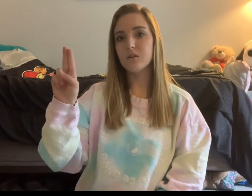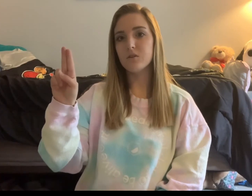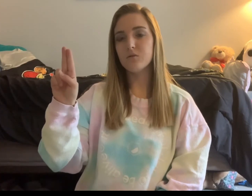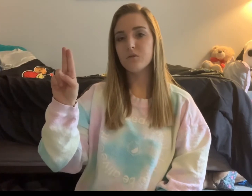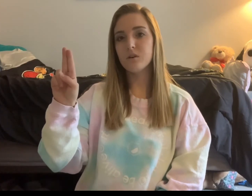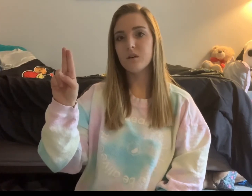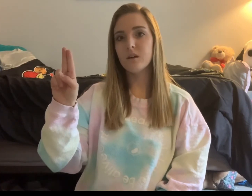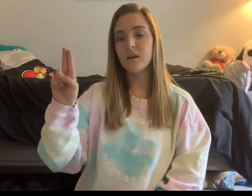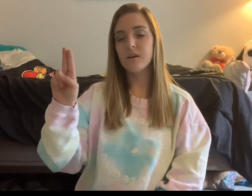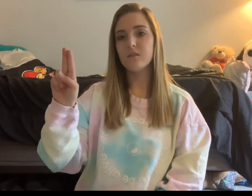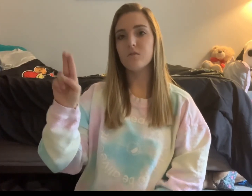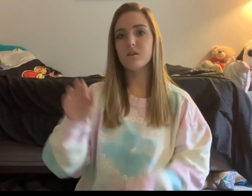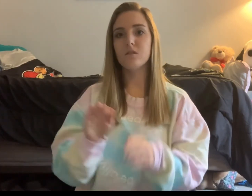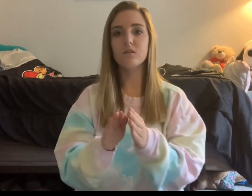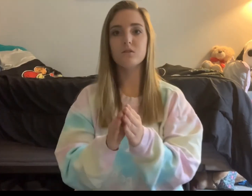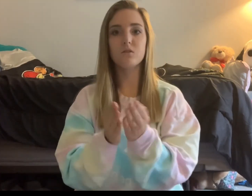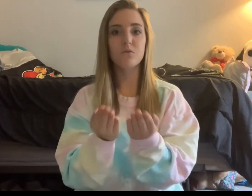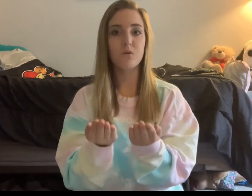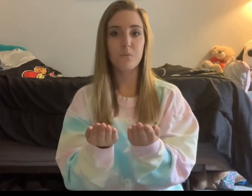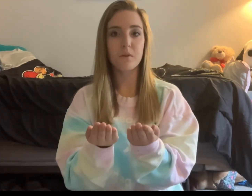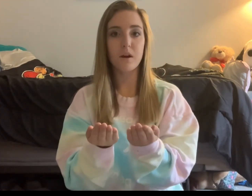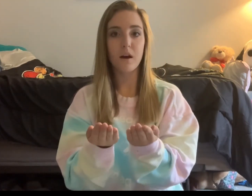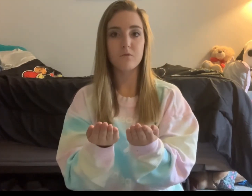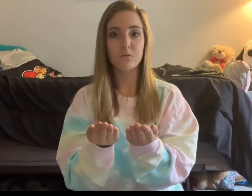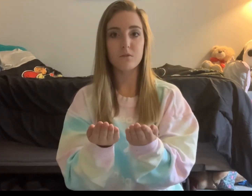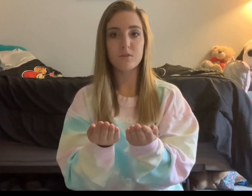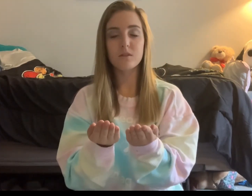M-E-N-U, and then you can also open afterwards.